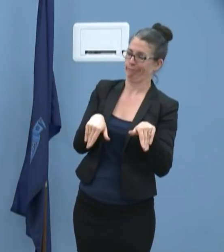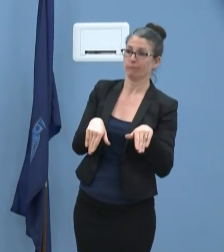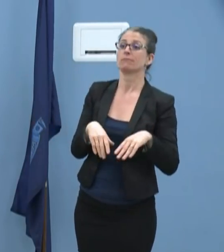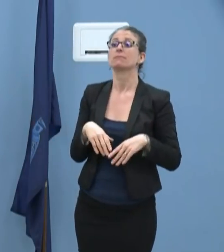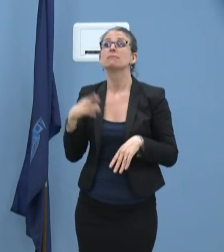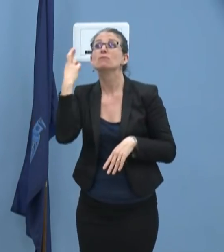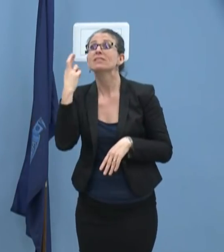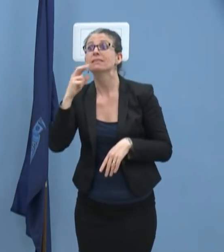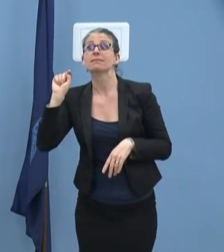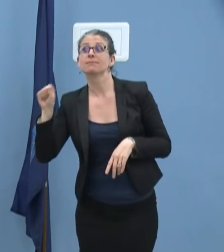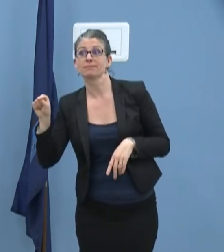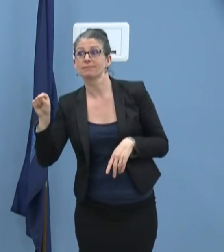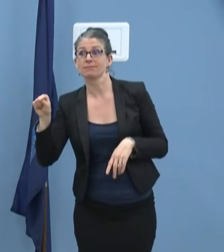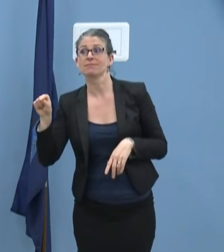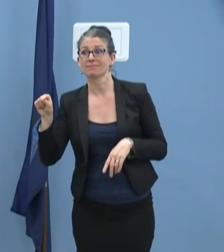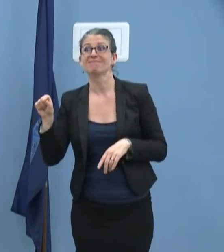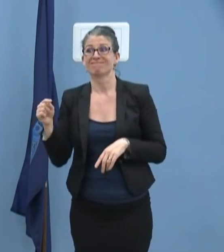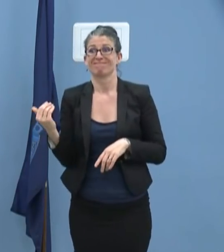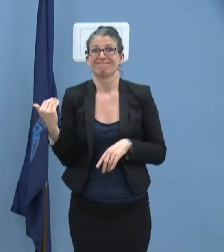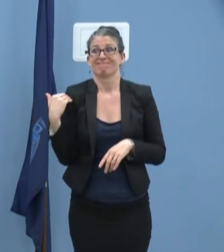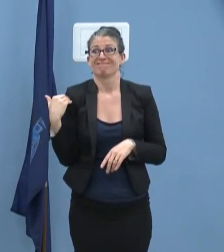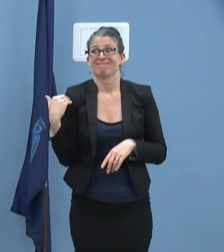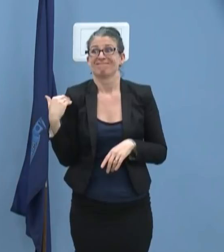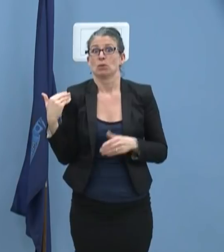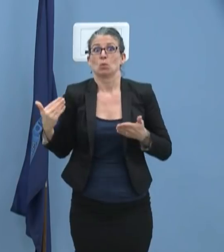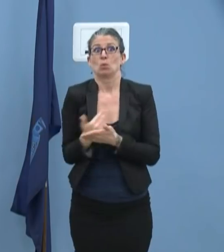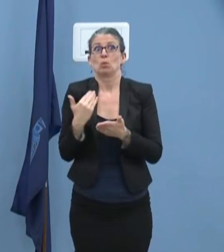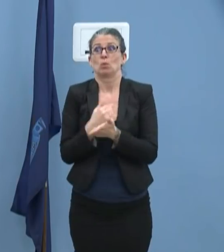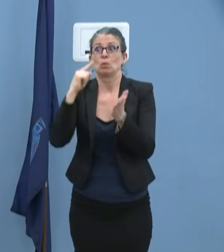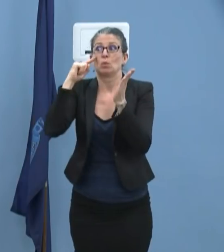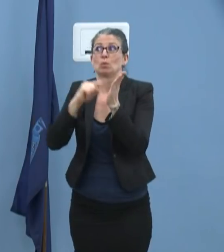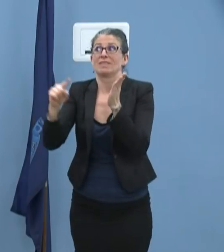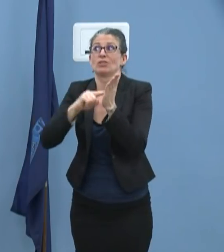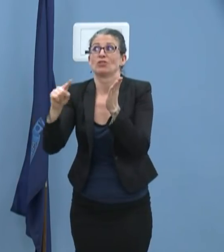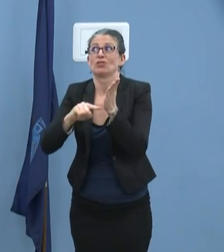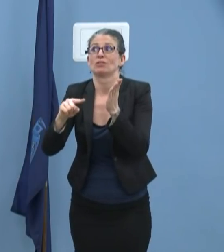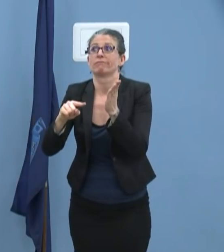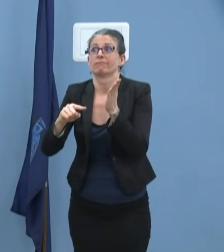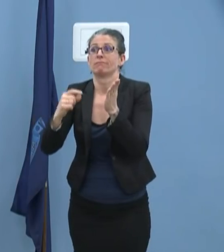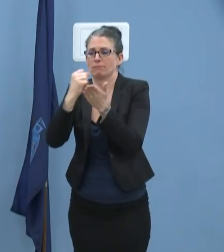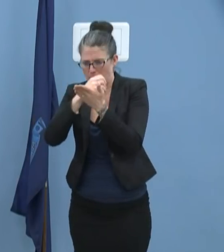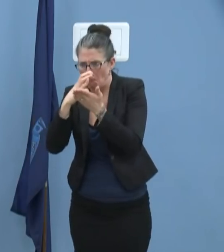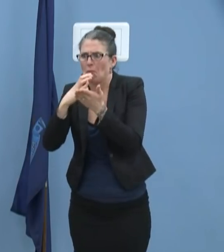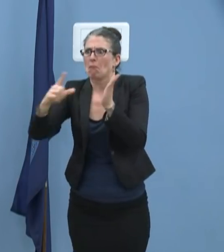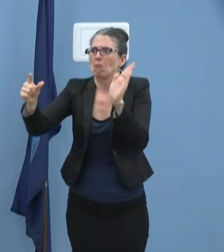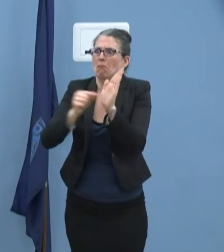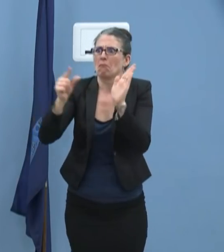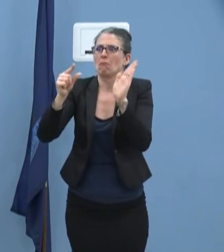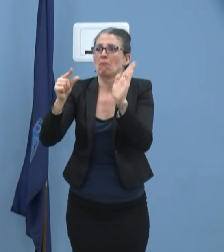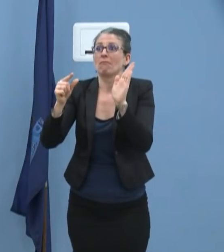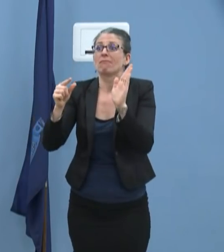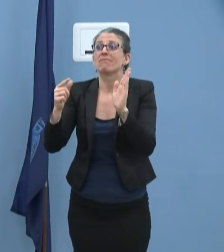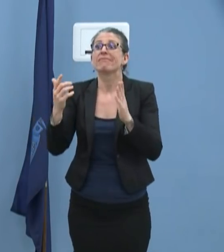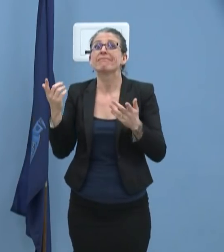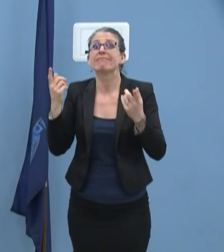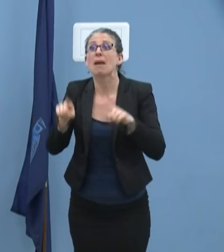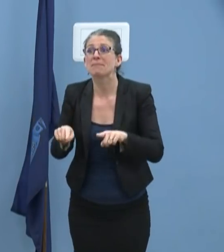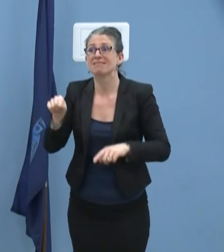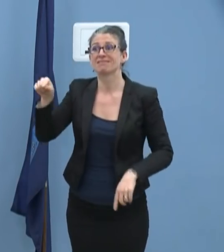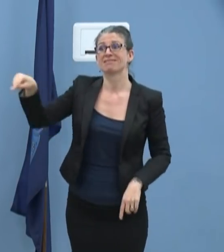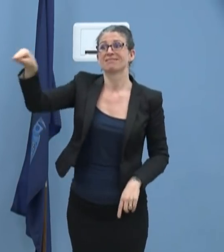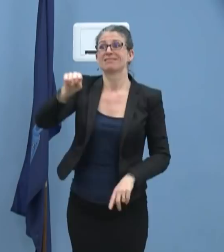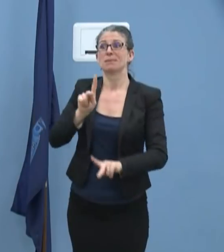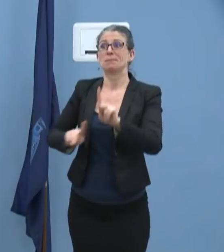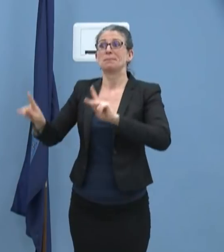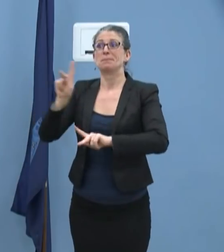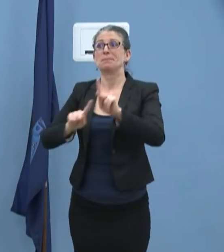papers that just came out last weekend, greater concern about the fact that individuals who don't yet have the disease can